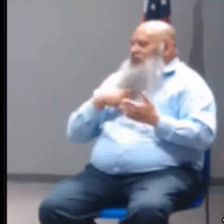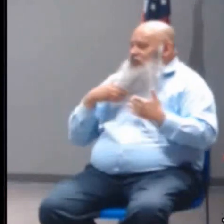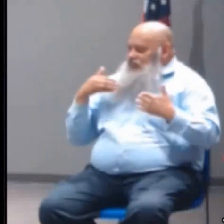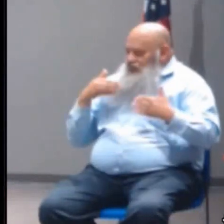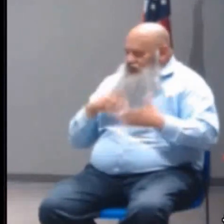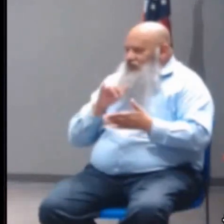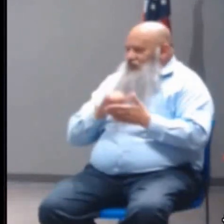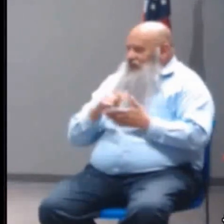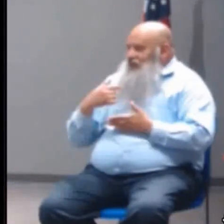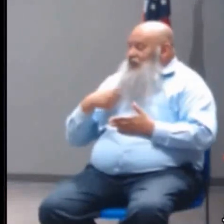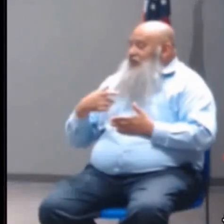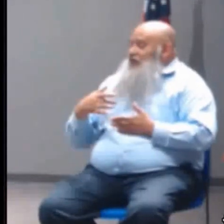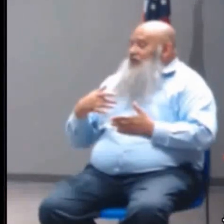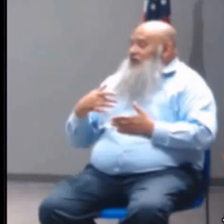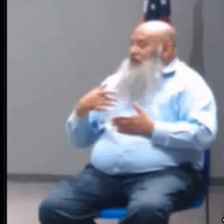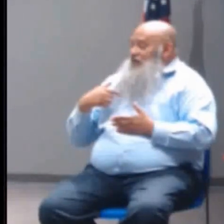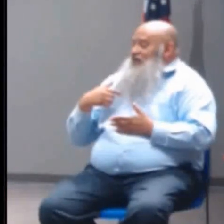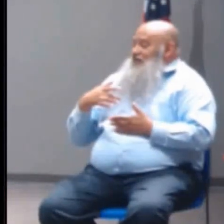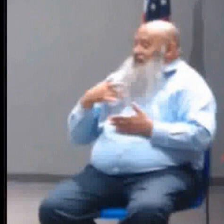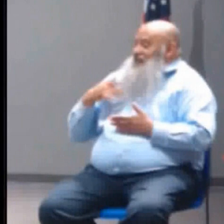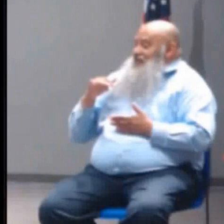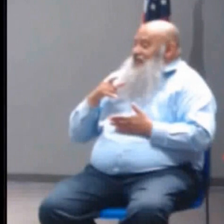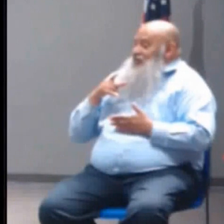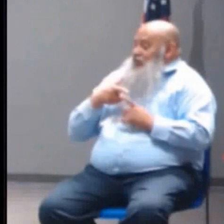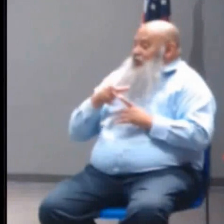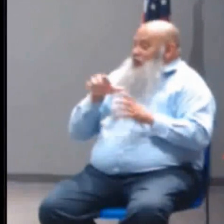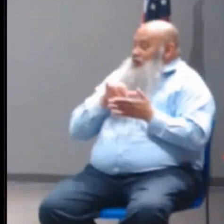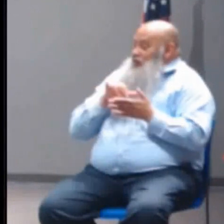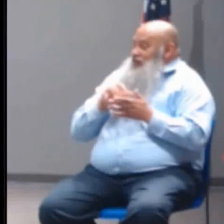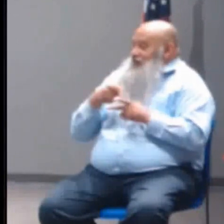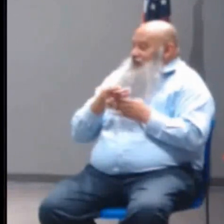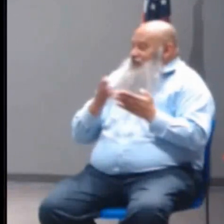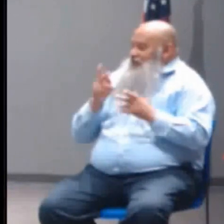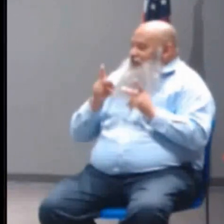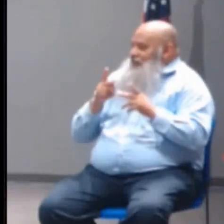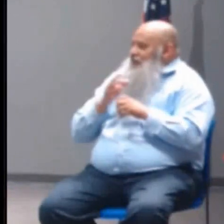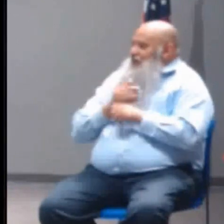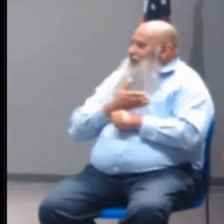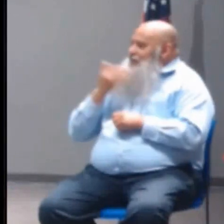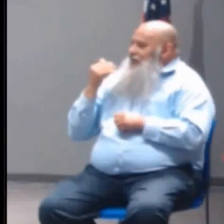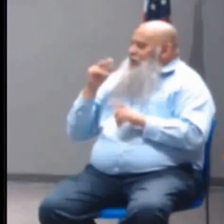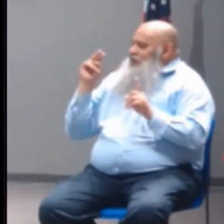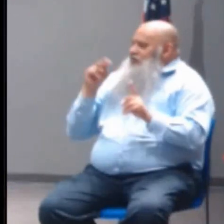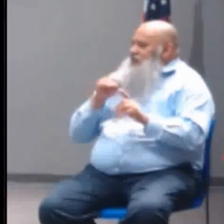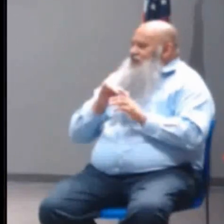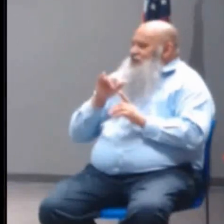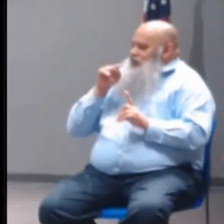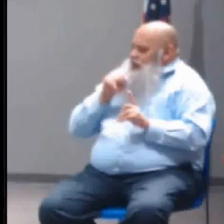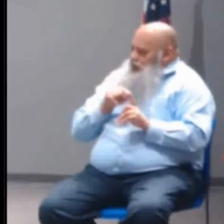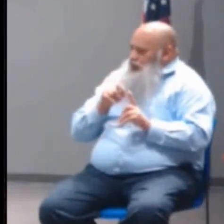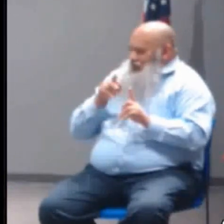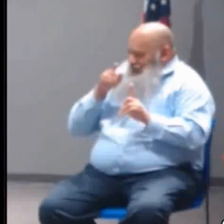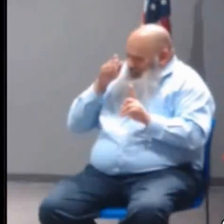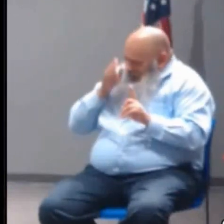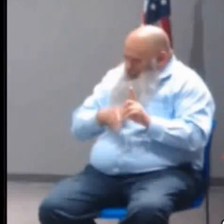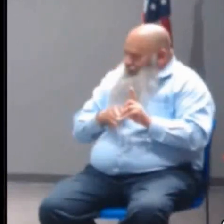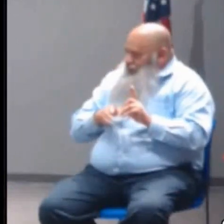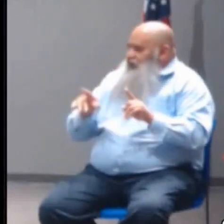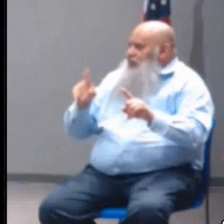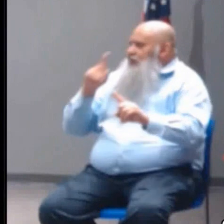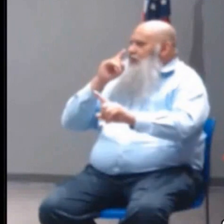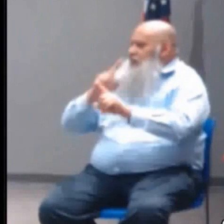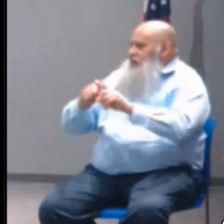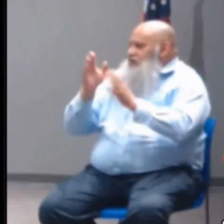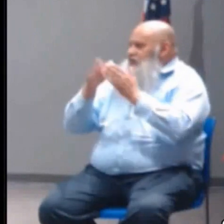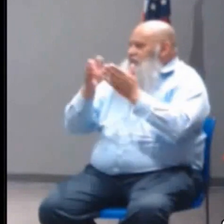believe that when you do things like that, people get a better insight into you, the individual, as well as